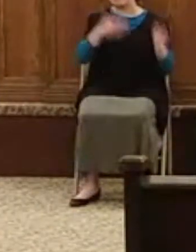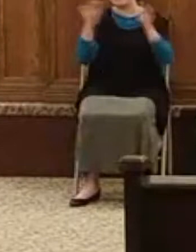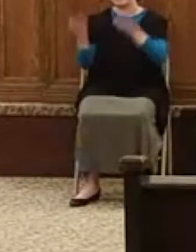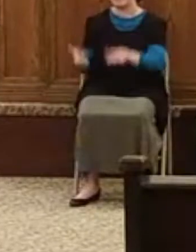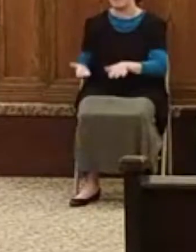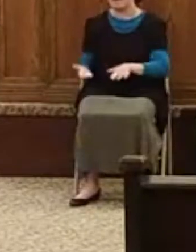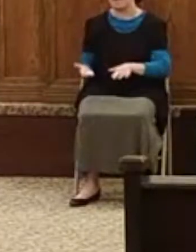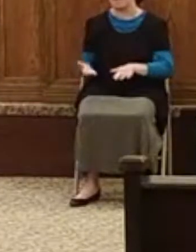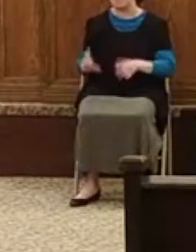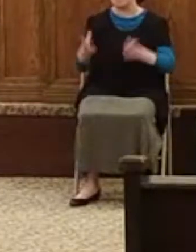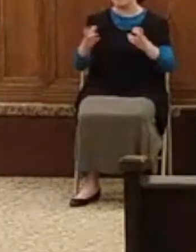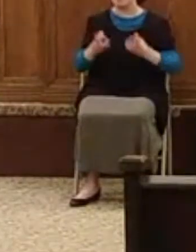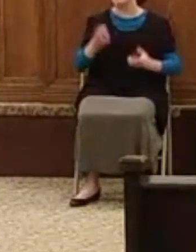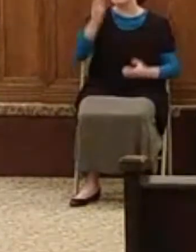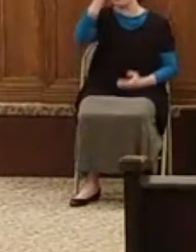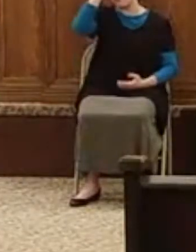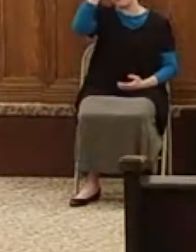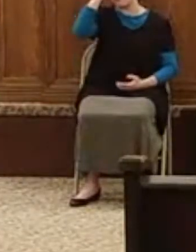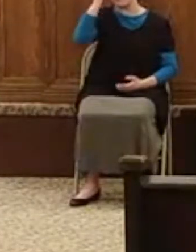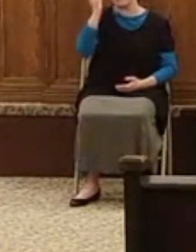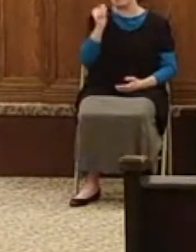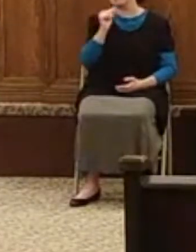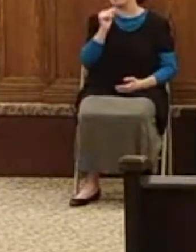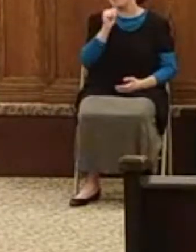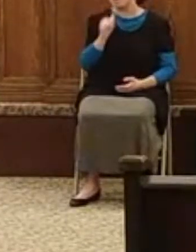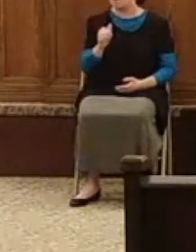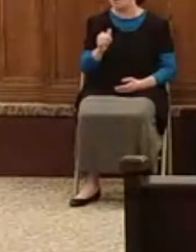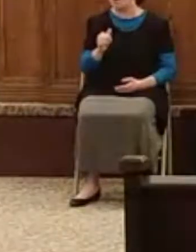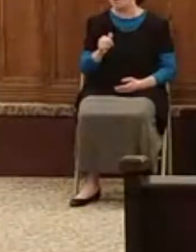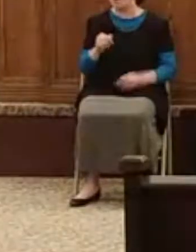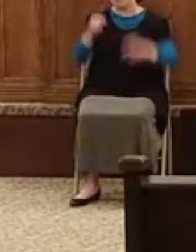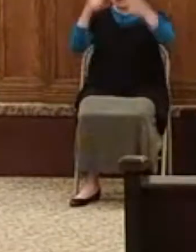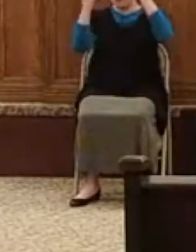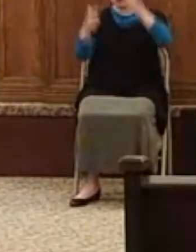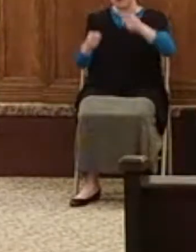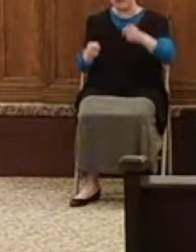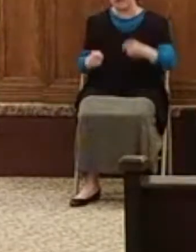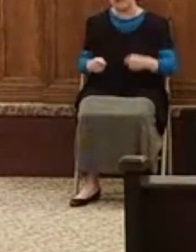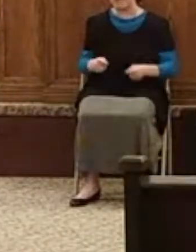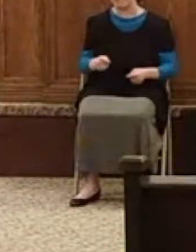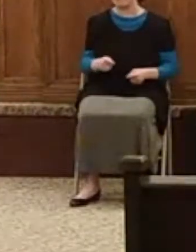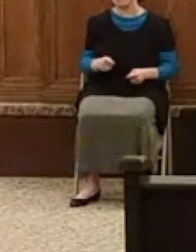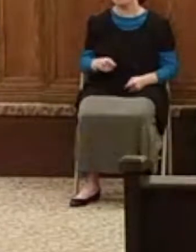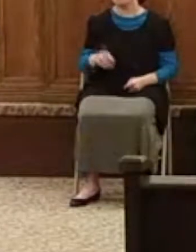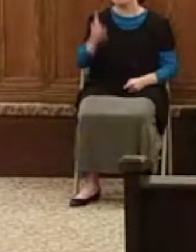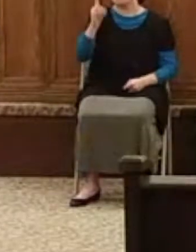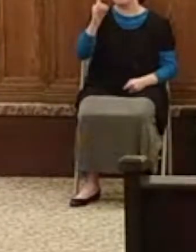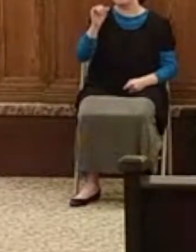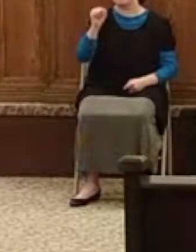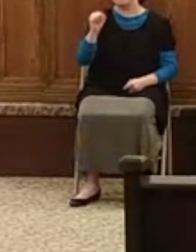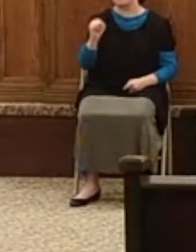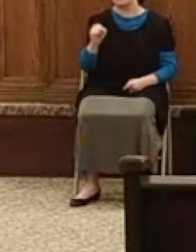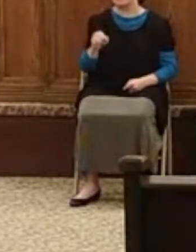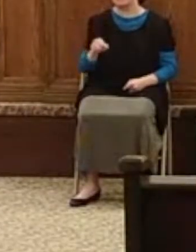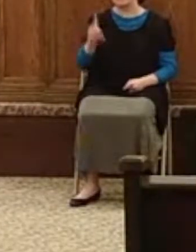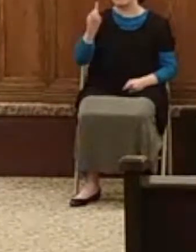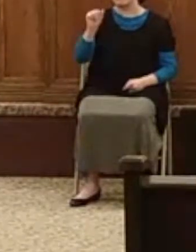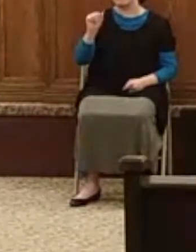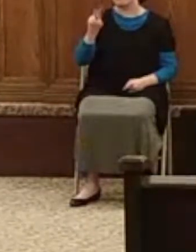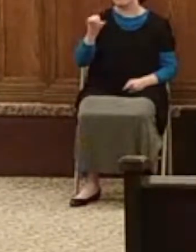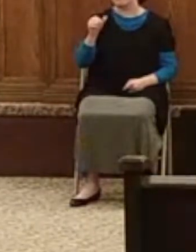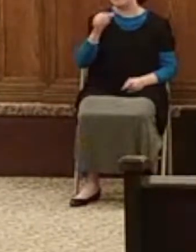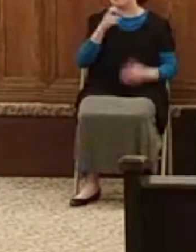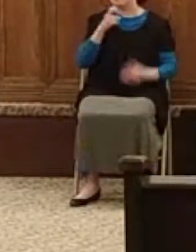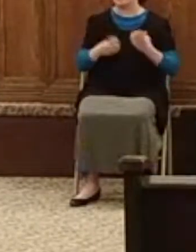to death. I want you to understand that I'm not attempting to discredit David by any means. I just want